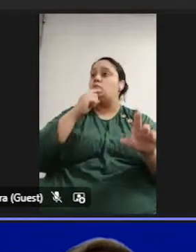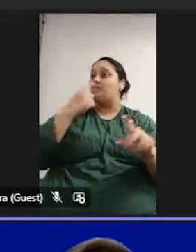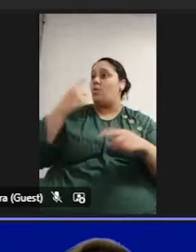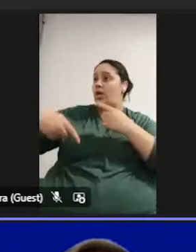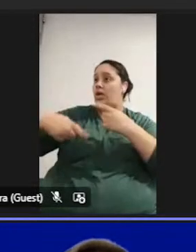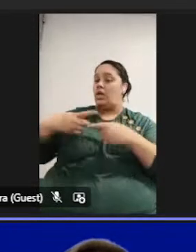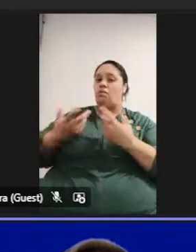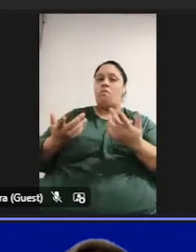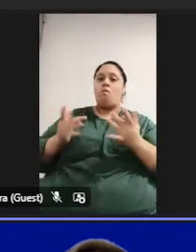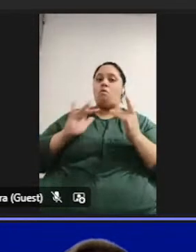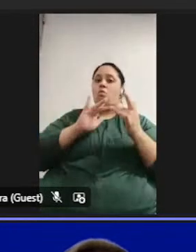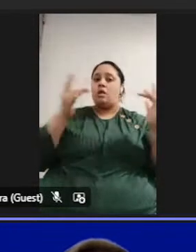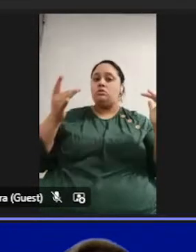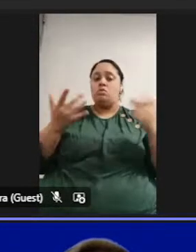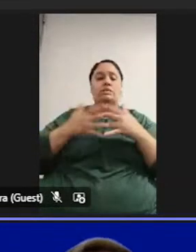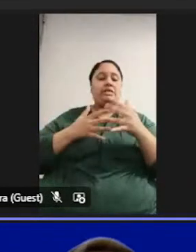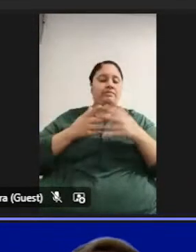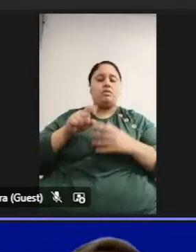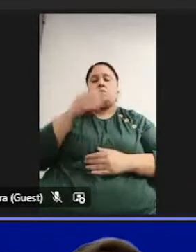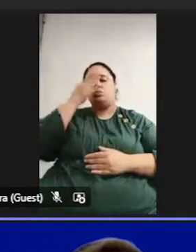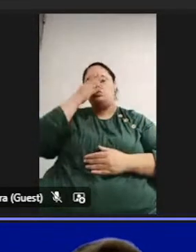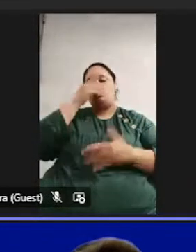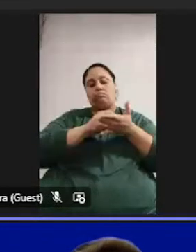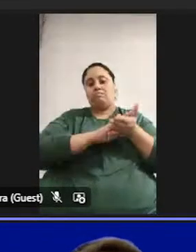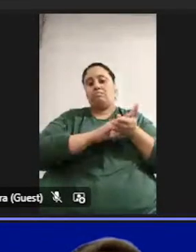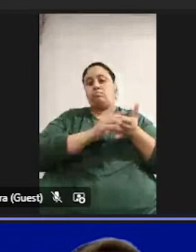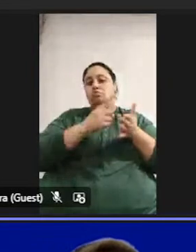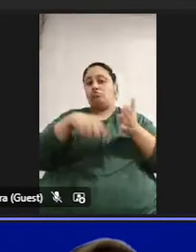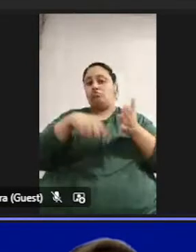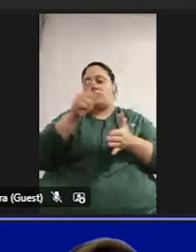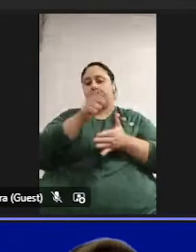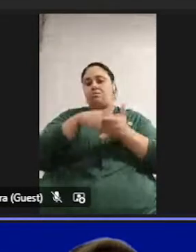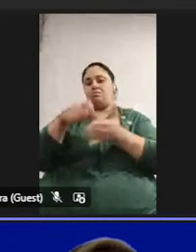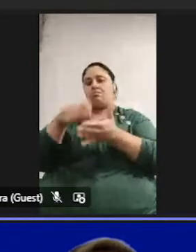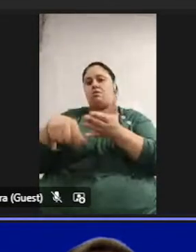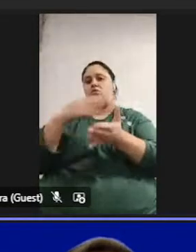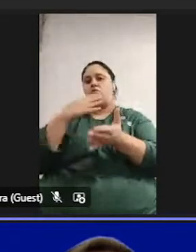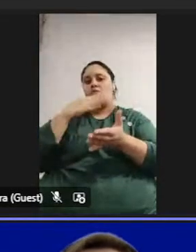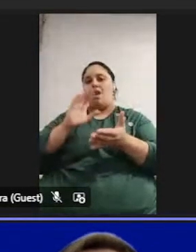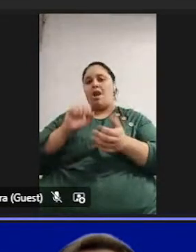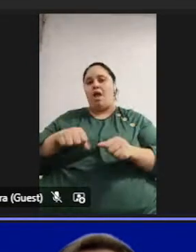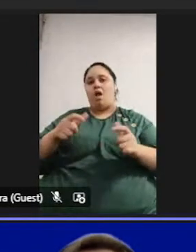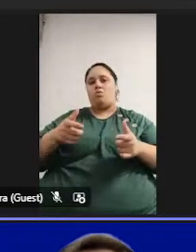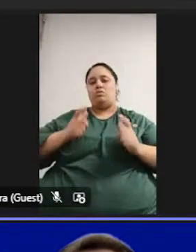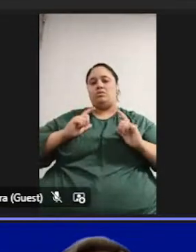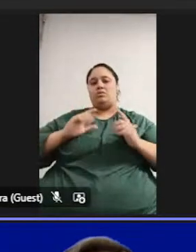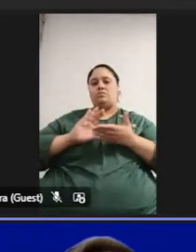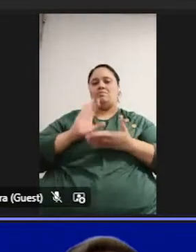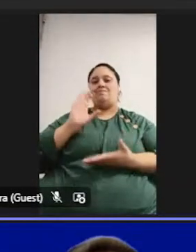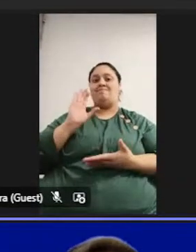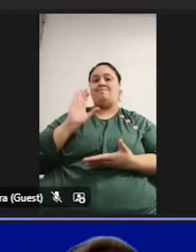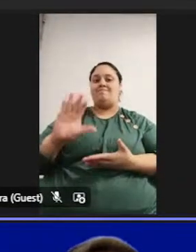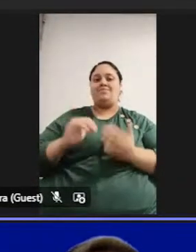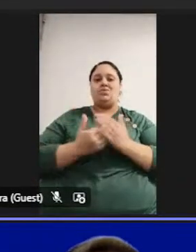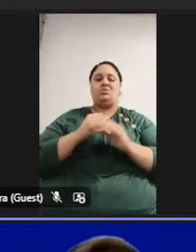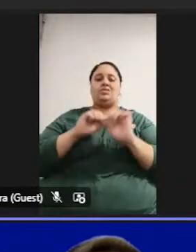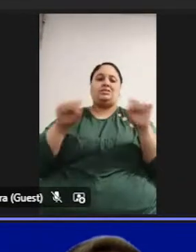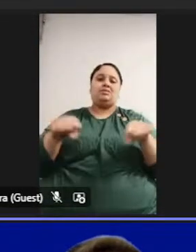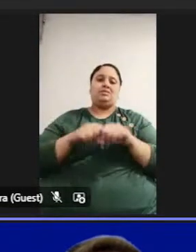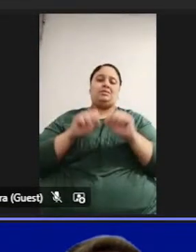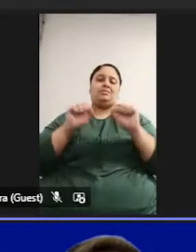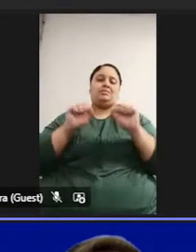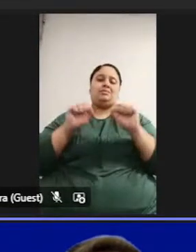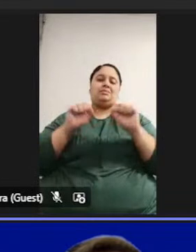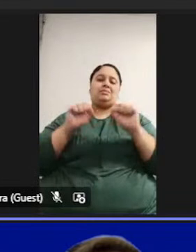cetera, they need to know the correct tariffs that enable them to incentivize these new systems but also maintain the